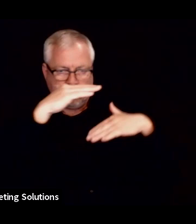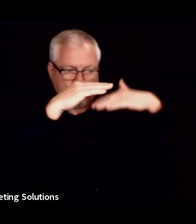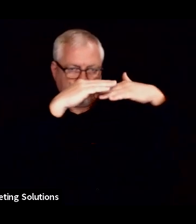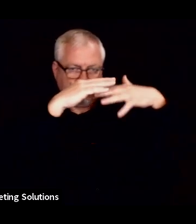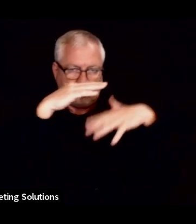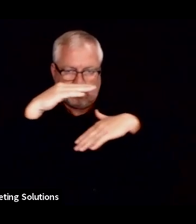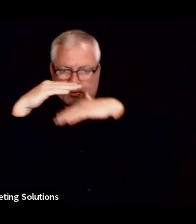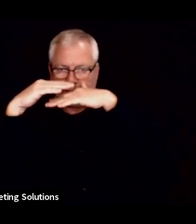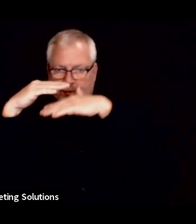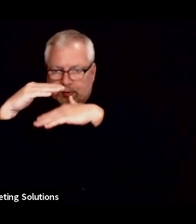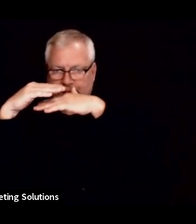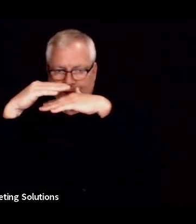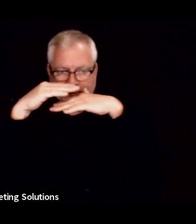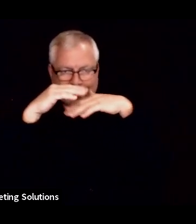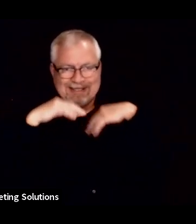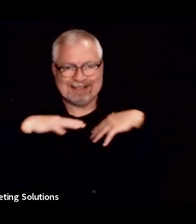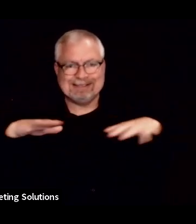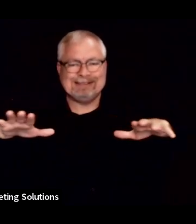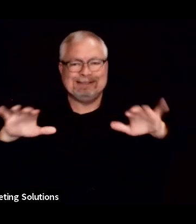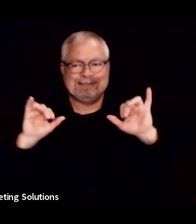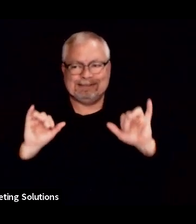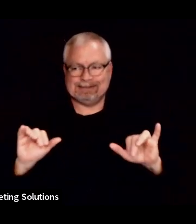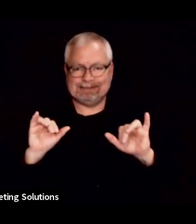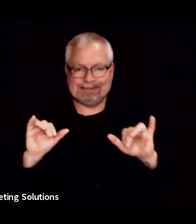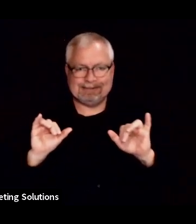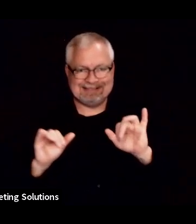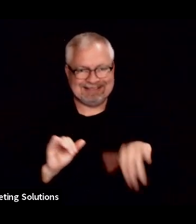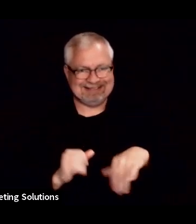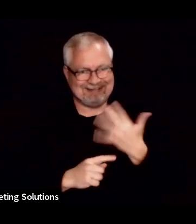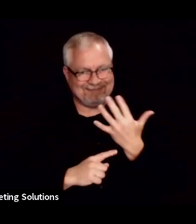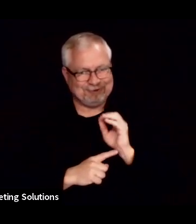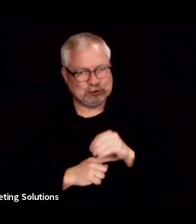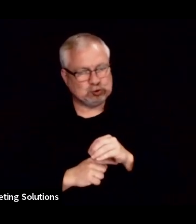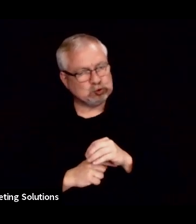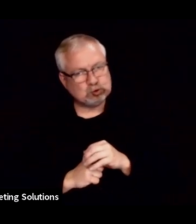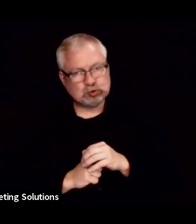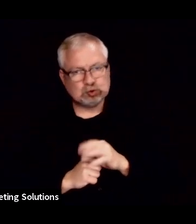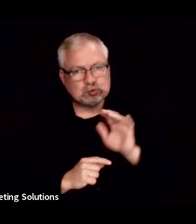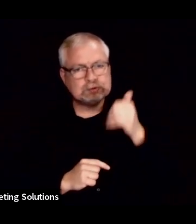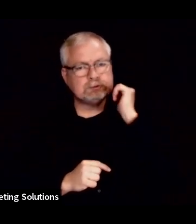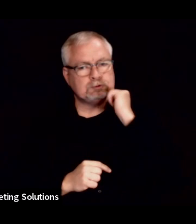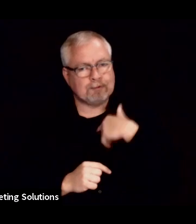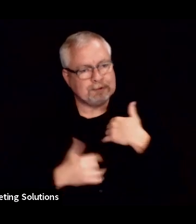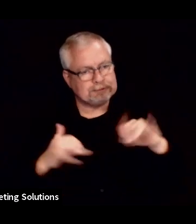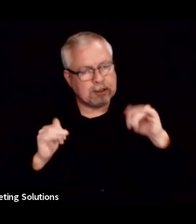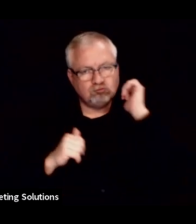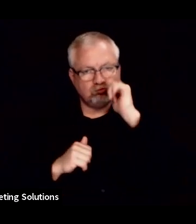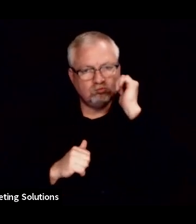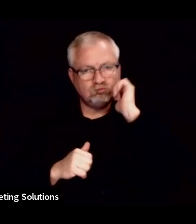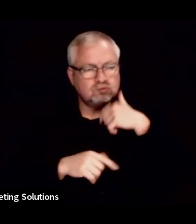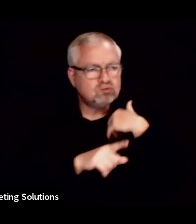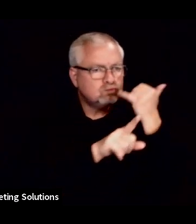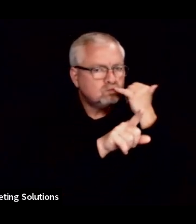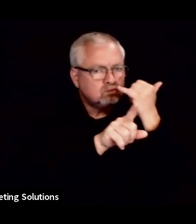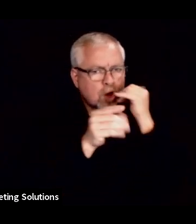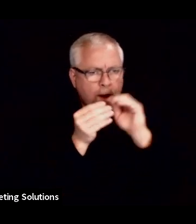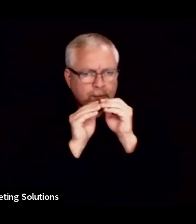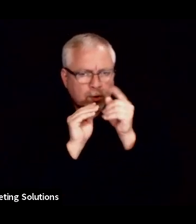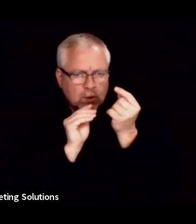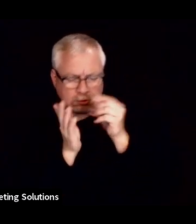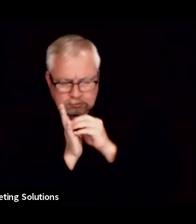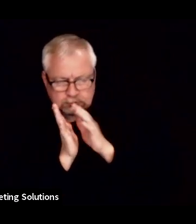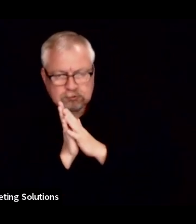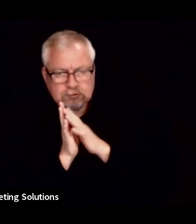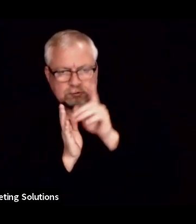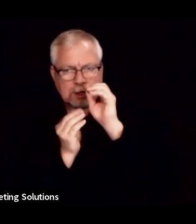a daily call to monitor and help troubleshoot and assist in movement of patients where necessary. So I